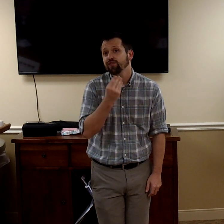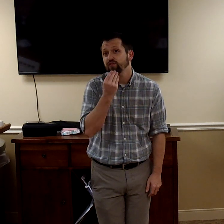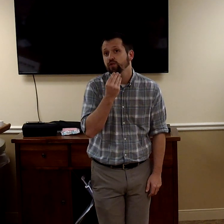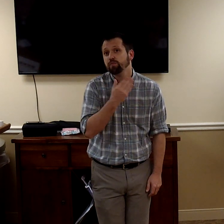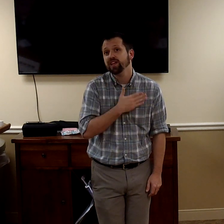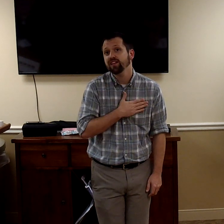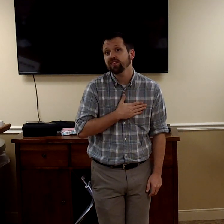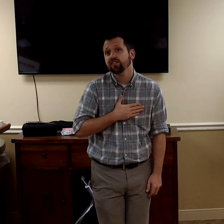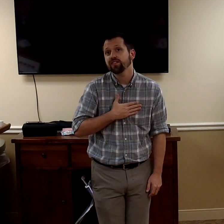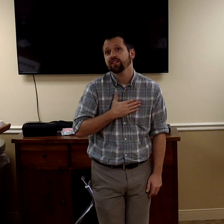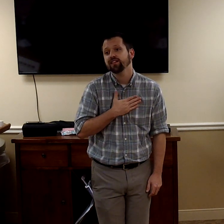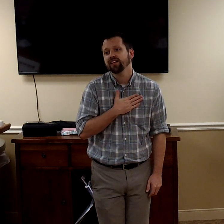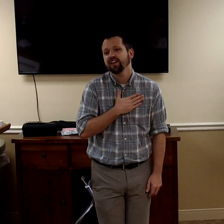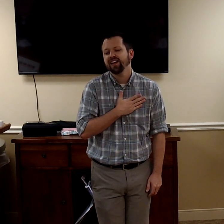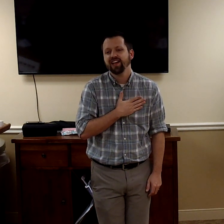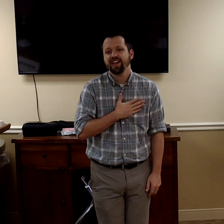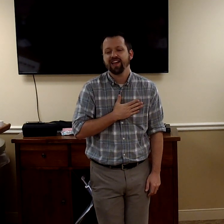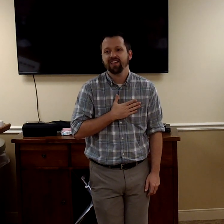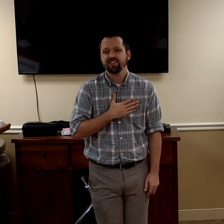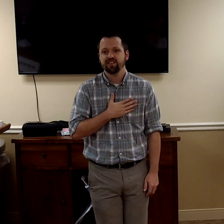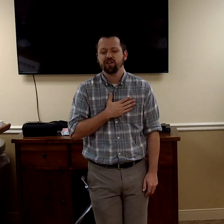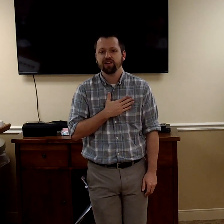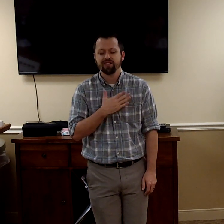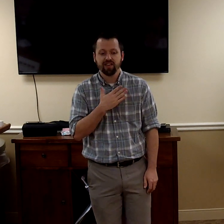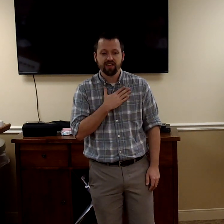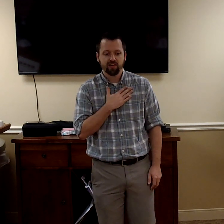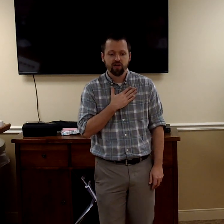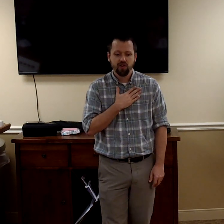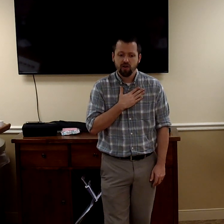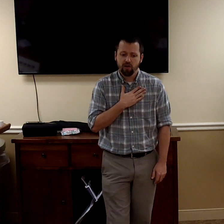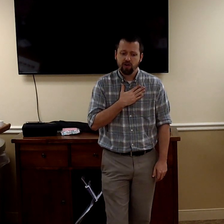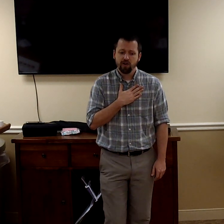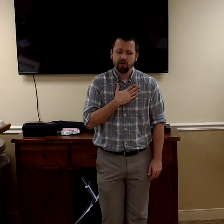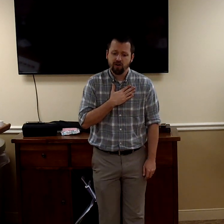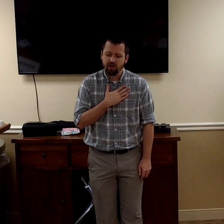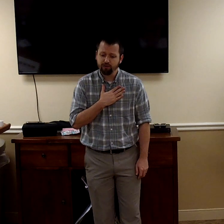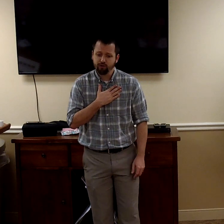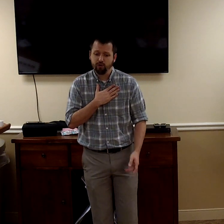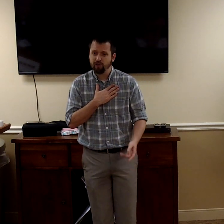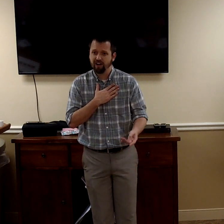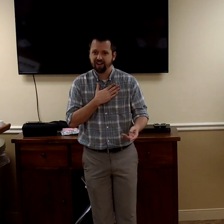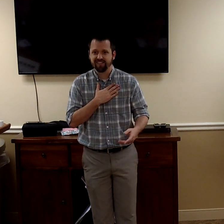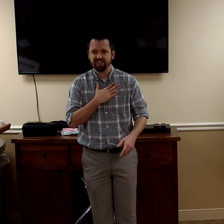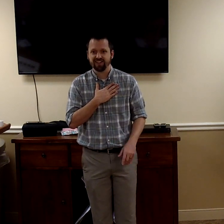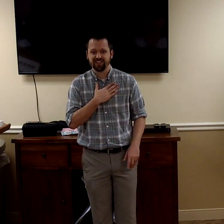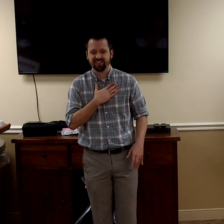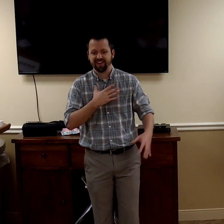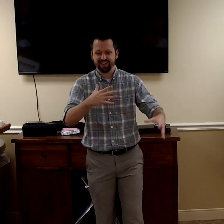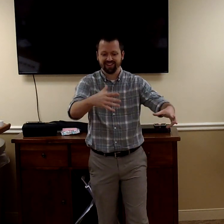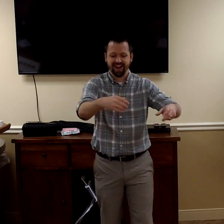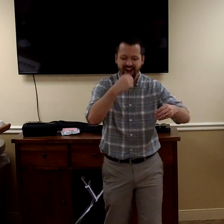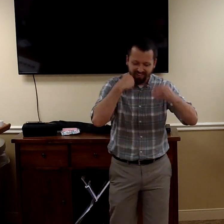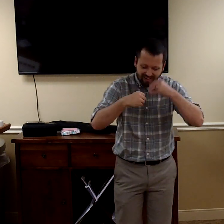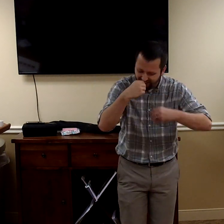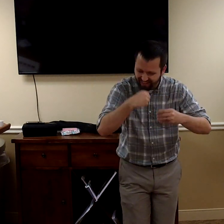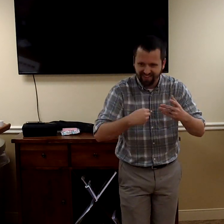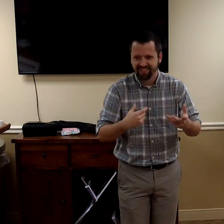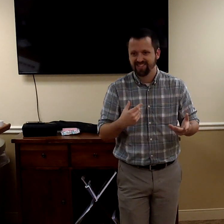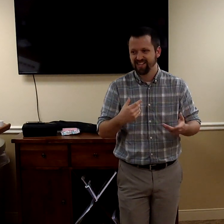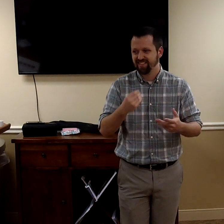food peace. And so it's like, oh, of course. And then she's like she just eats it